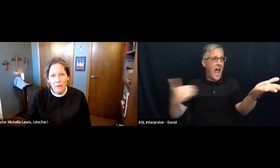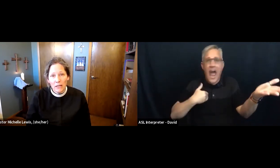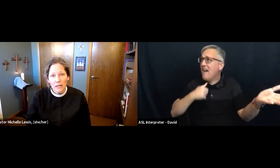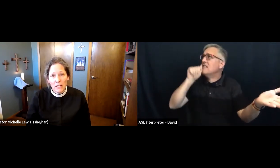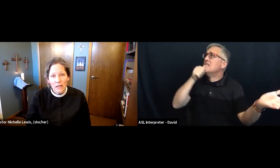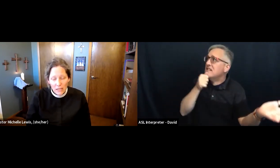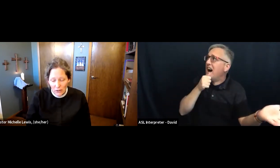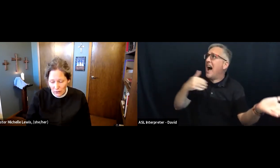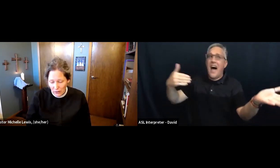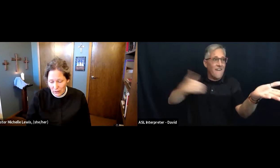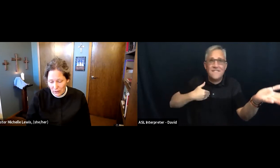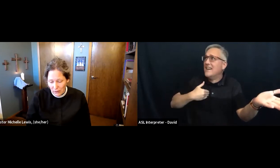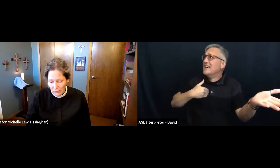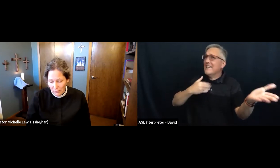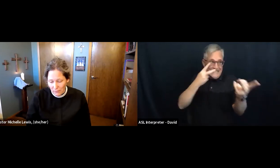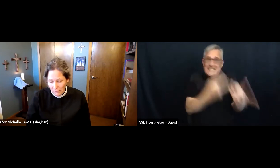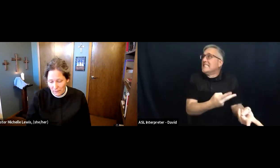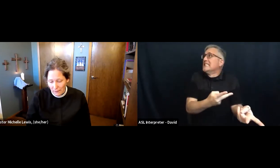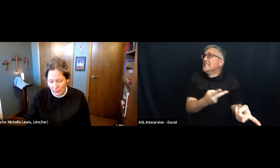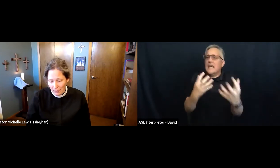is happening here.